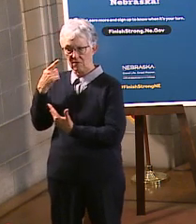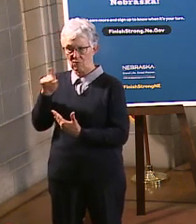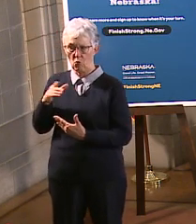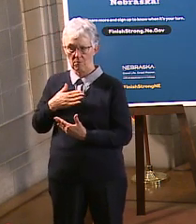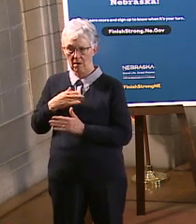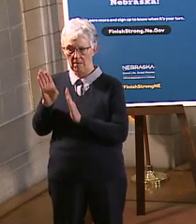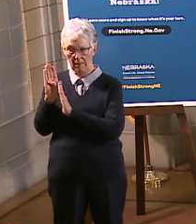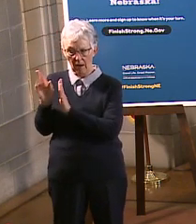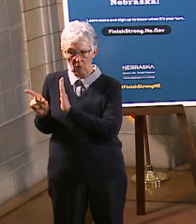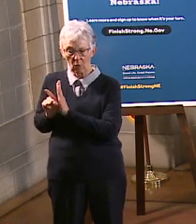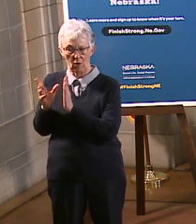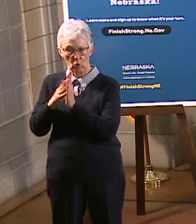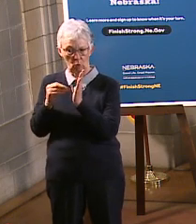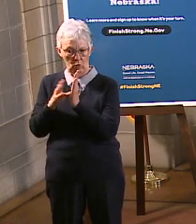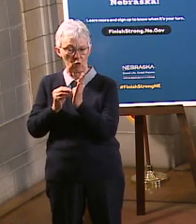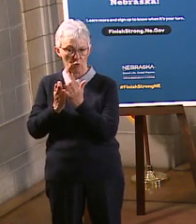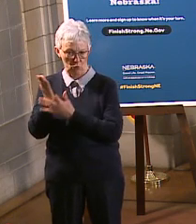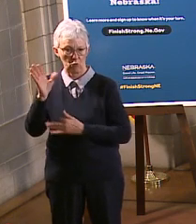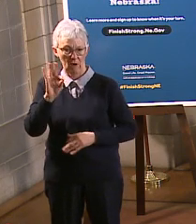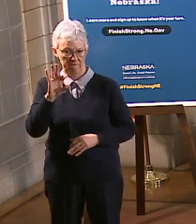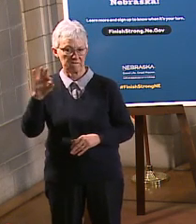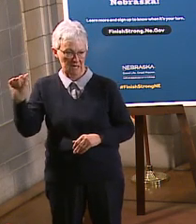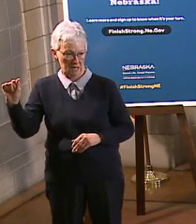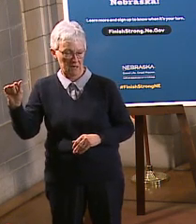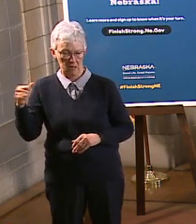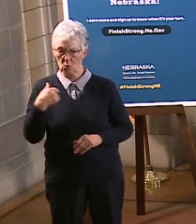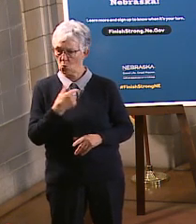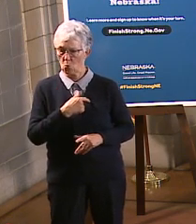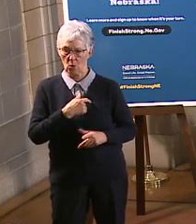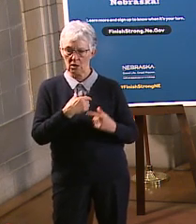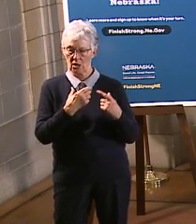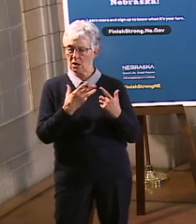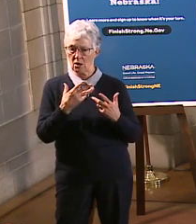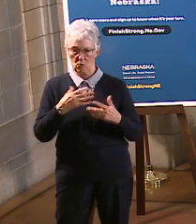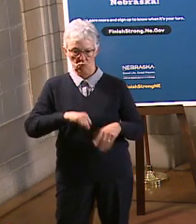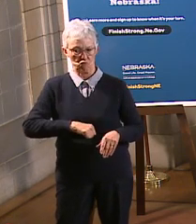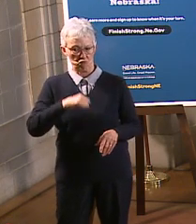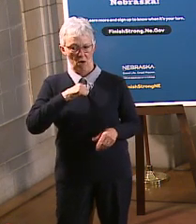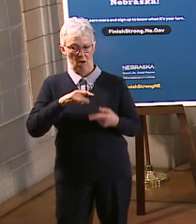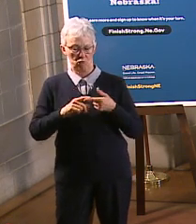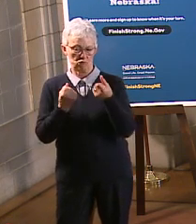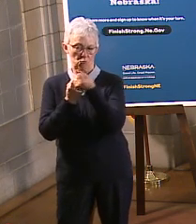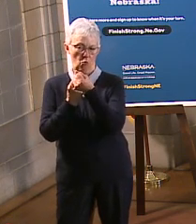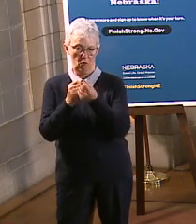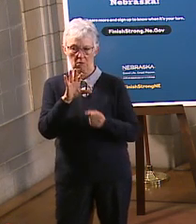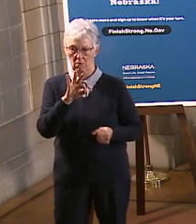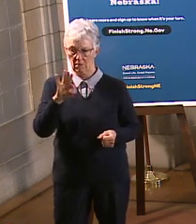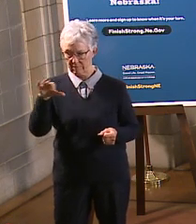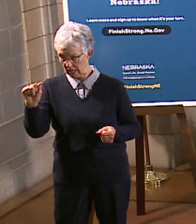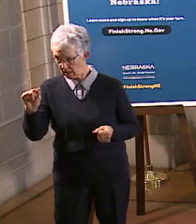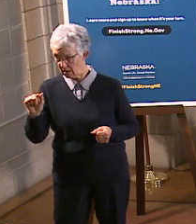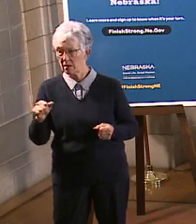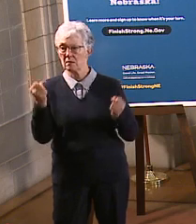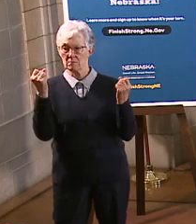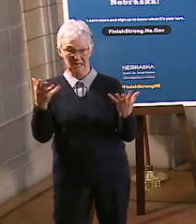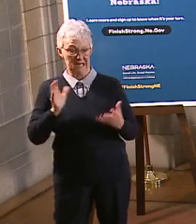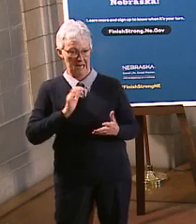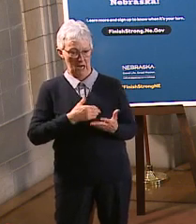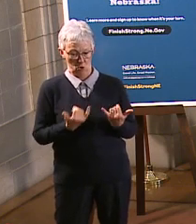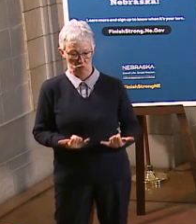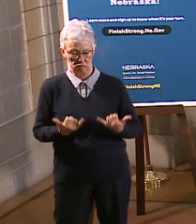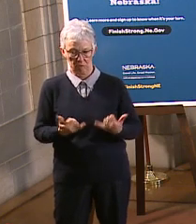a proud and continues to be a proud supporter of Nebraska FFA. Many of our current Farm